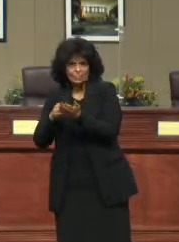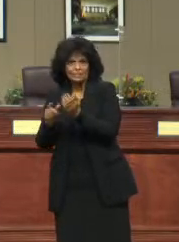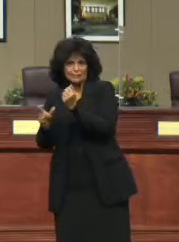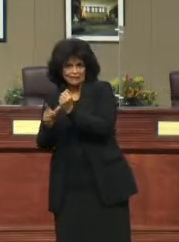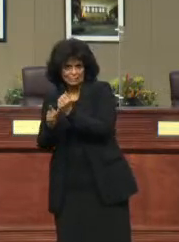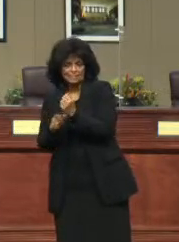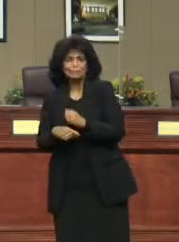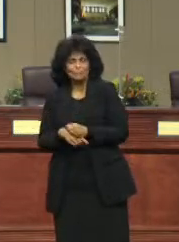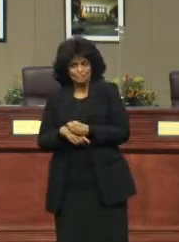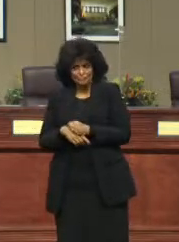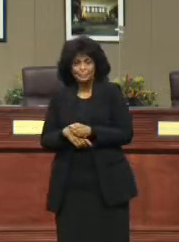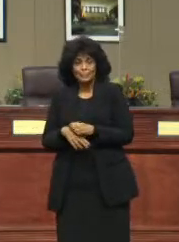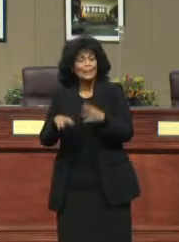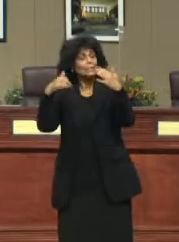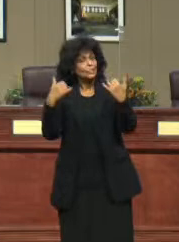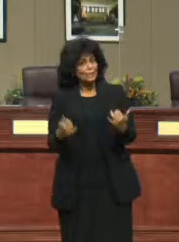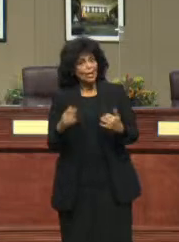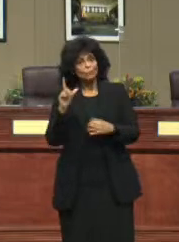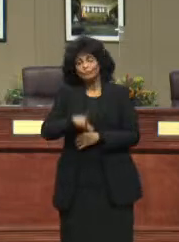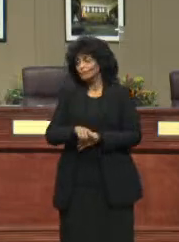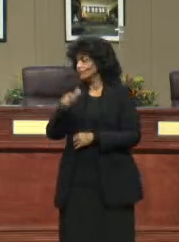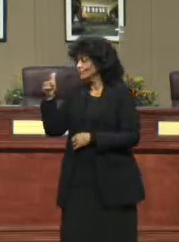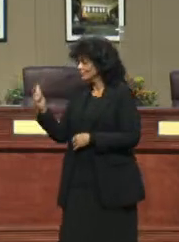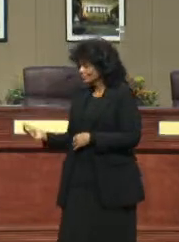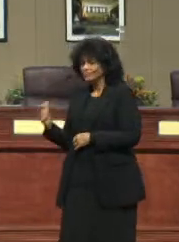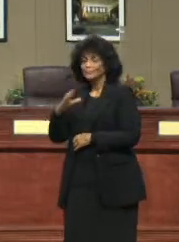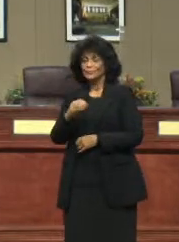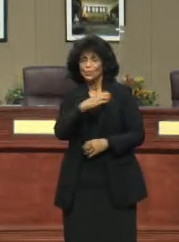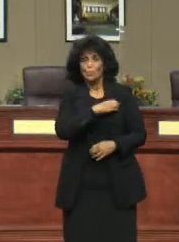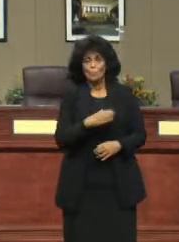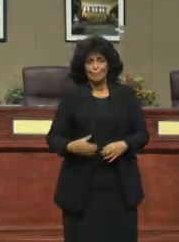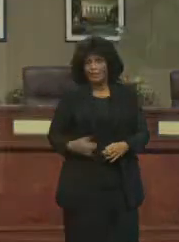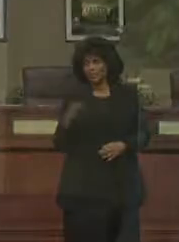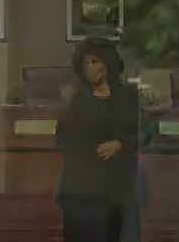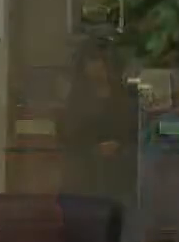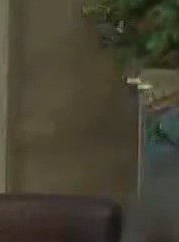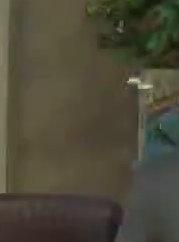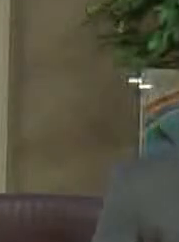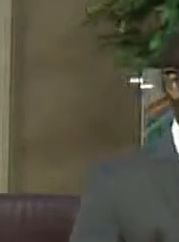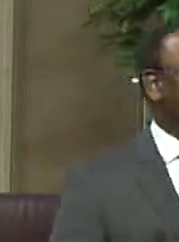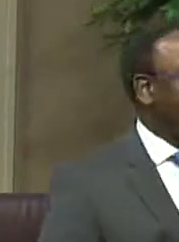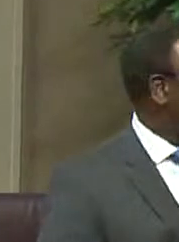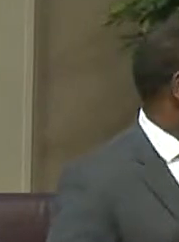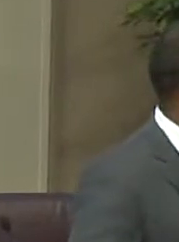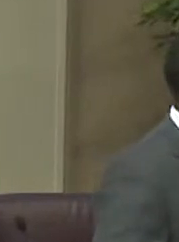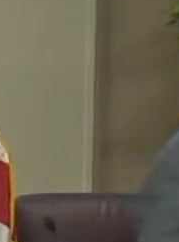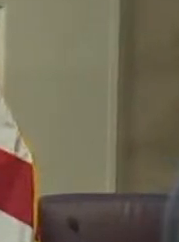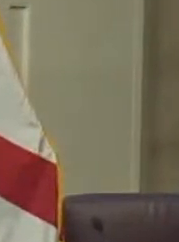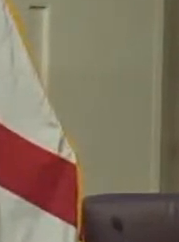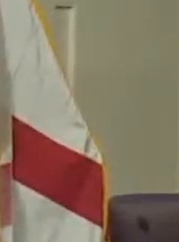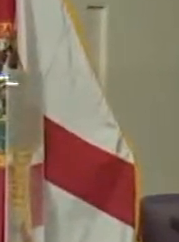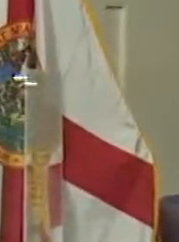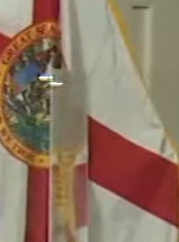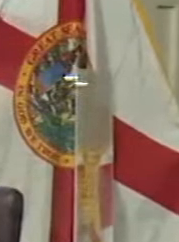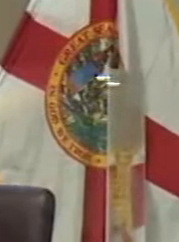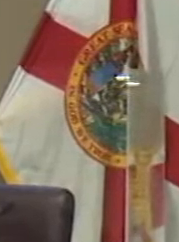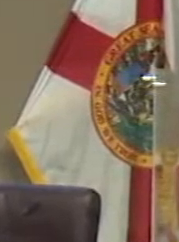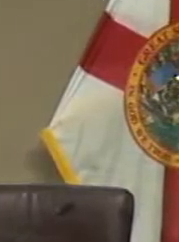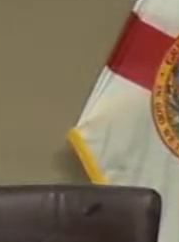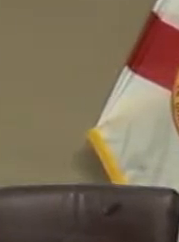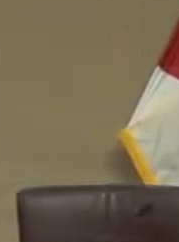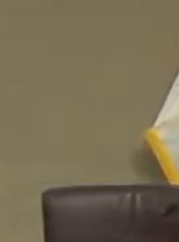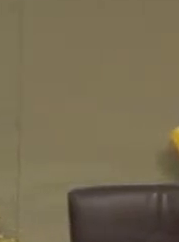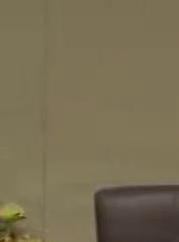And with that, I'm going to turn it over to Mayor Buddy Dyer. We have a lot else to cover as well. Thank you. Thank you,